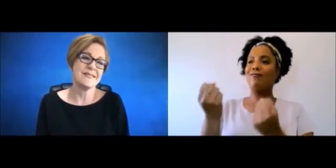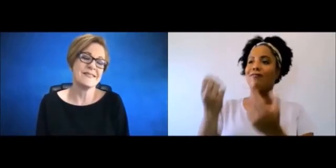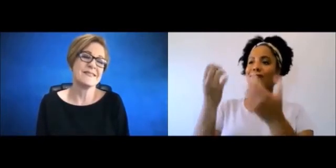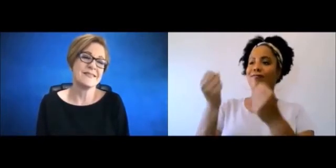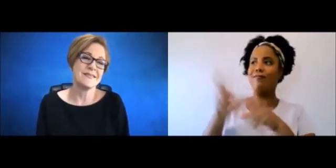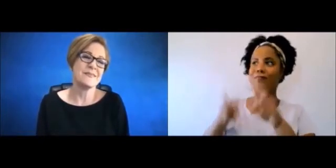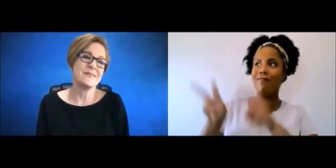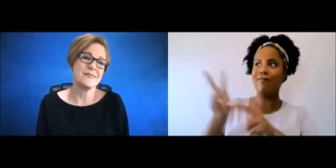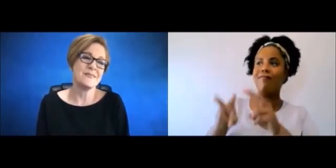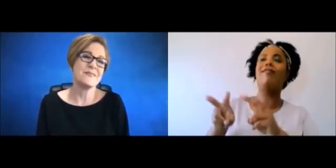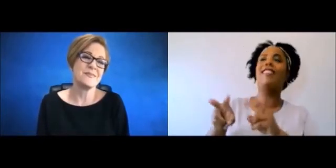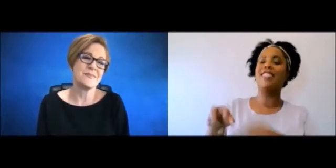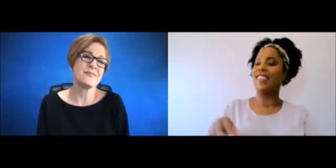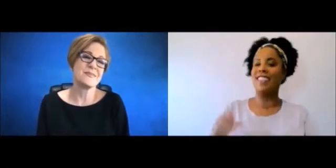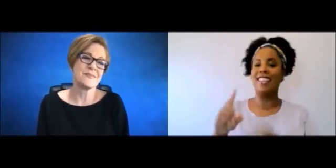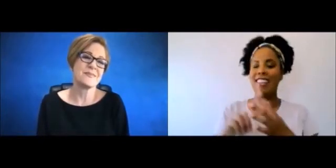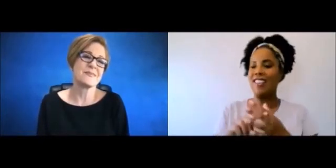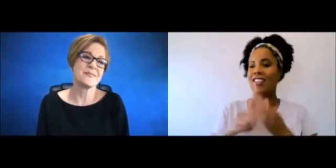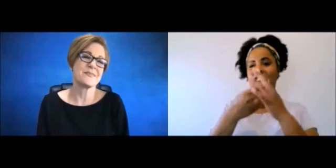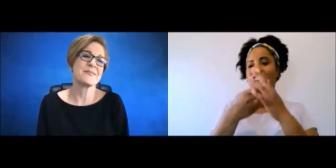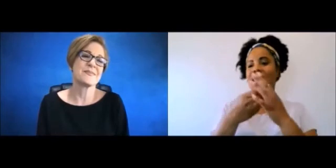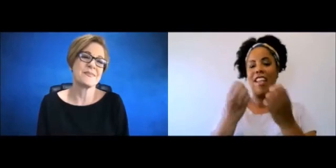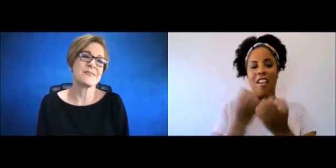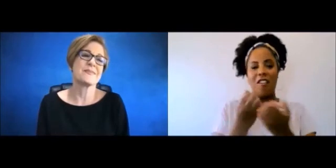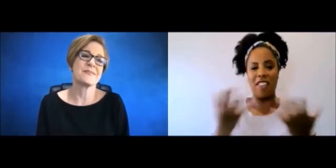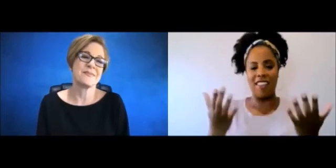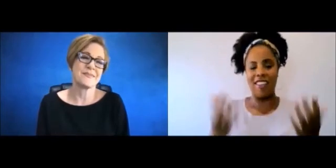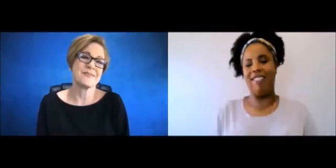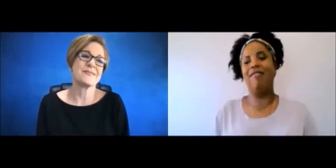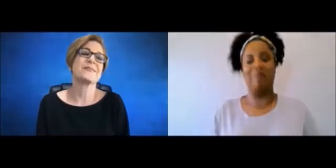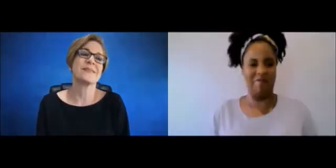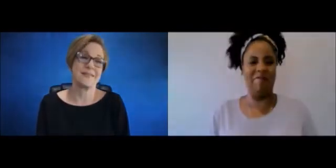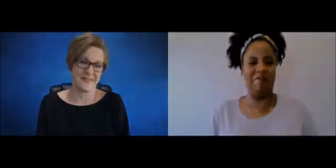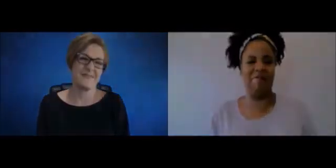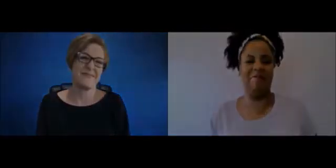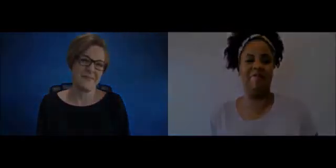friends' family signing to one another. And that's where it all started.